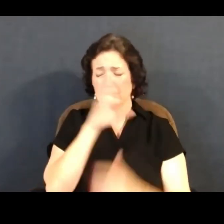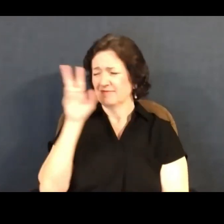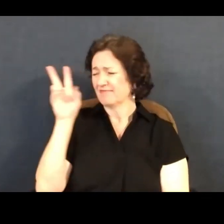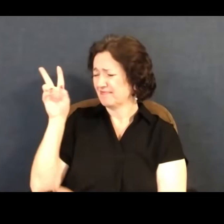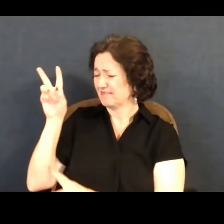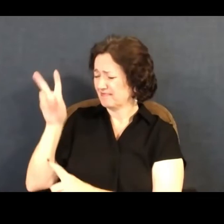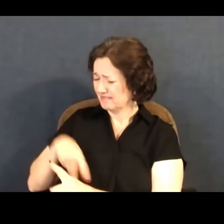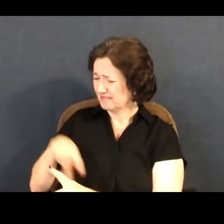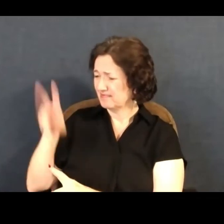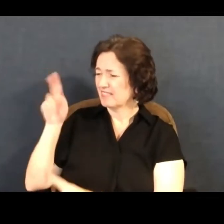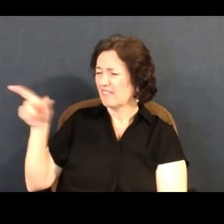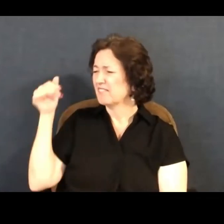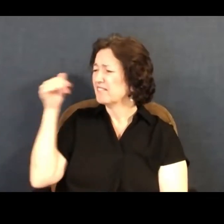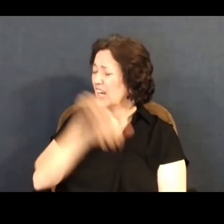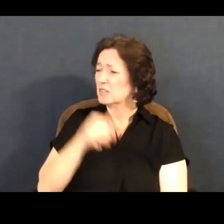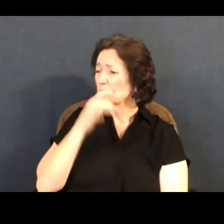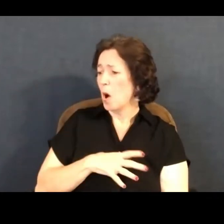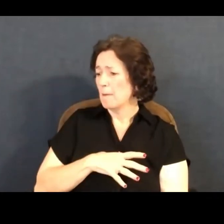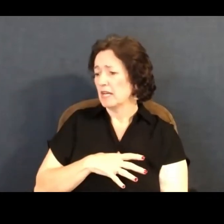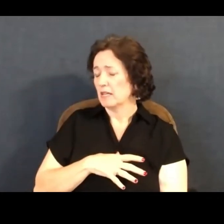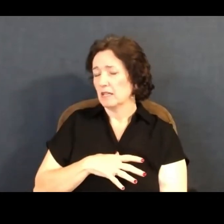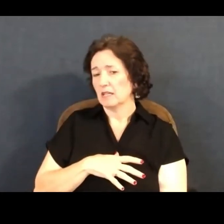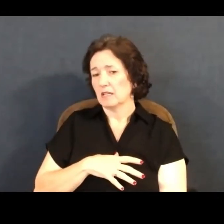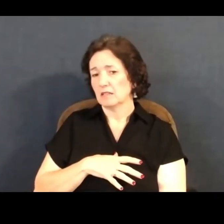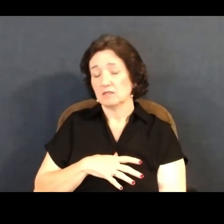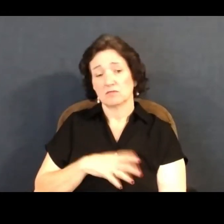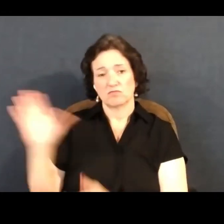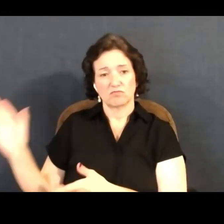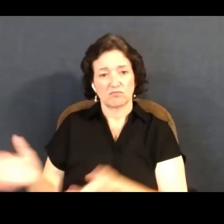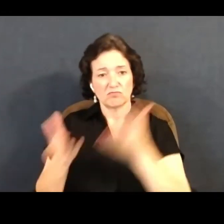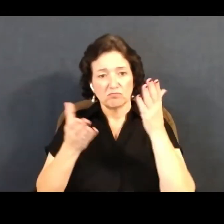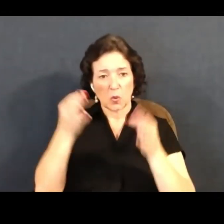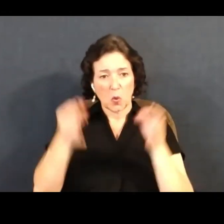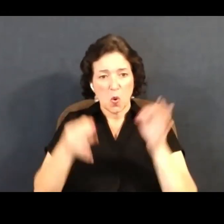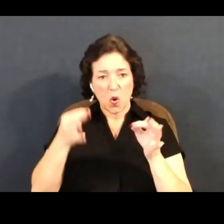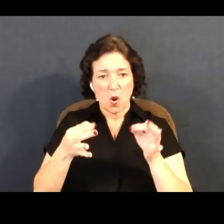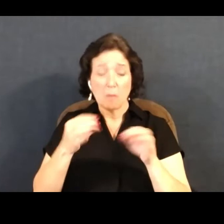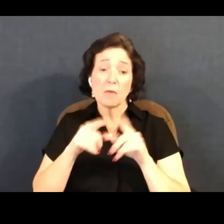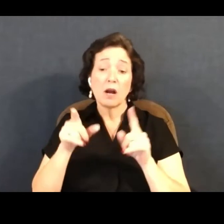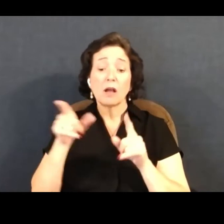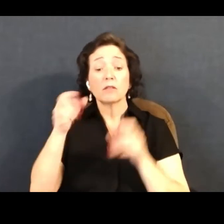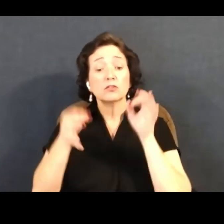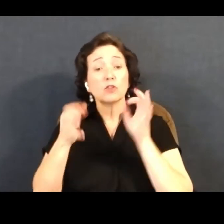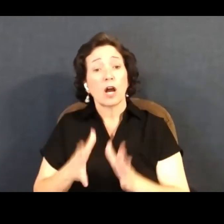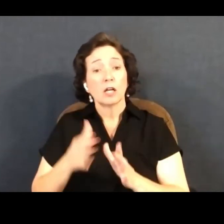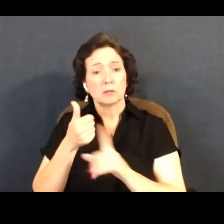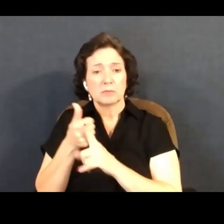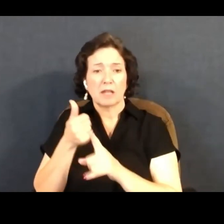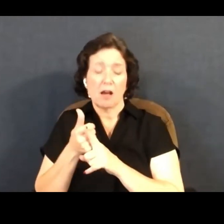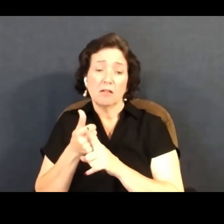foolish woman." He takes the whole thing to court, but the judge is a fair man. He